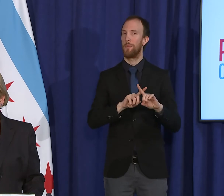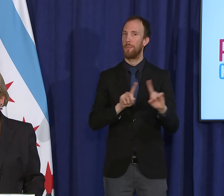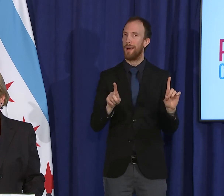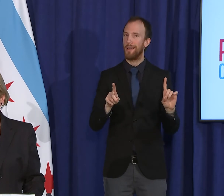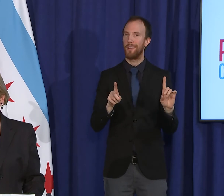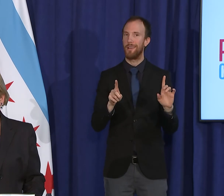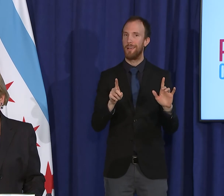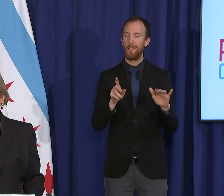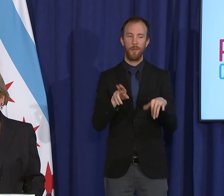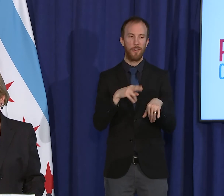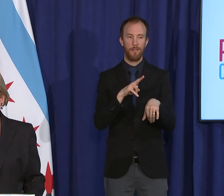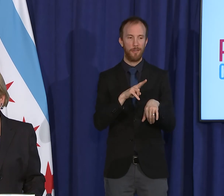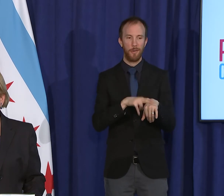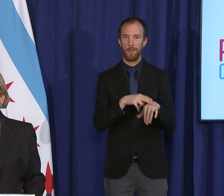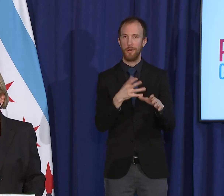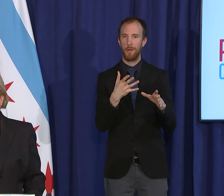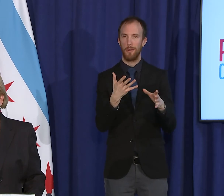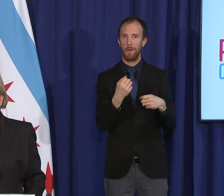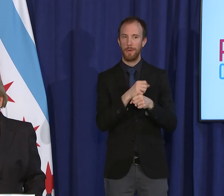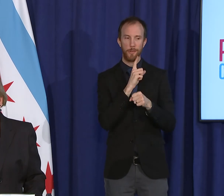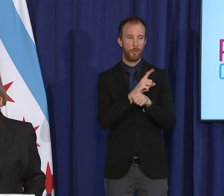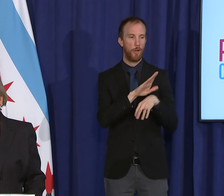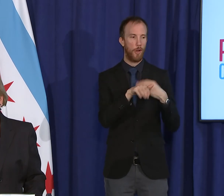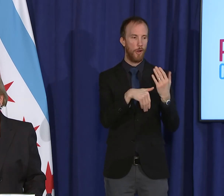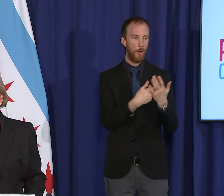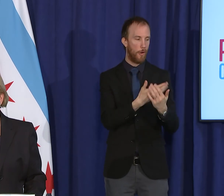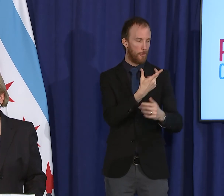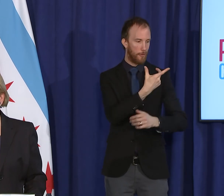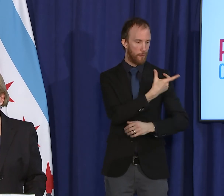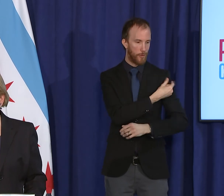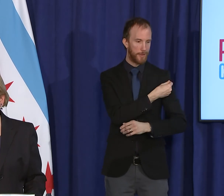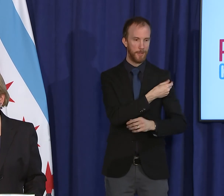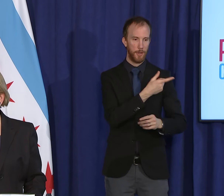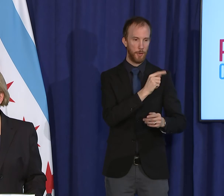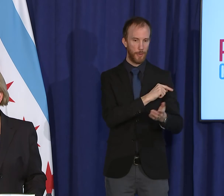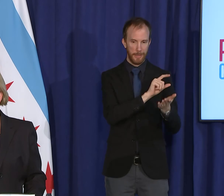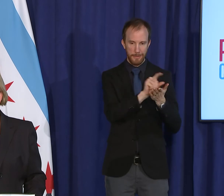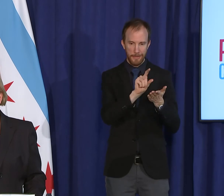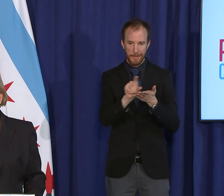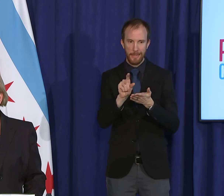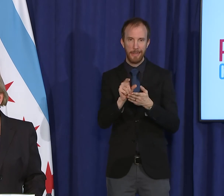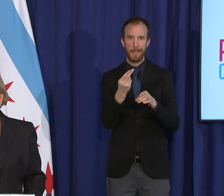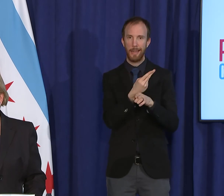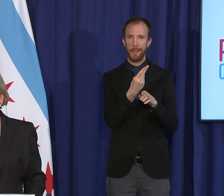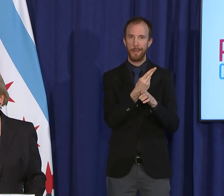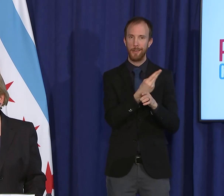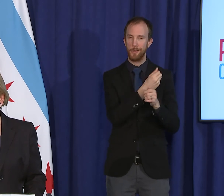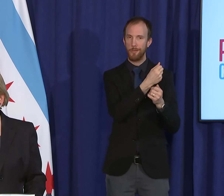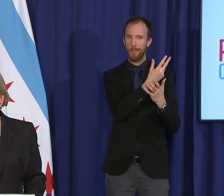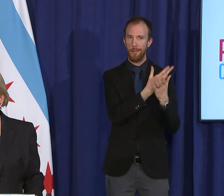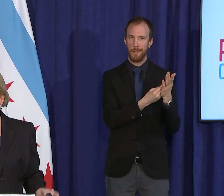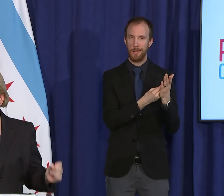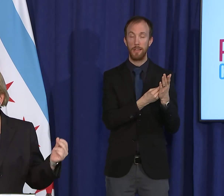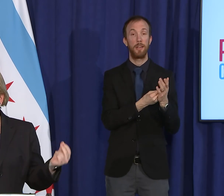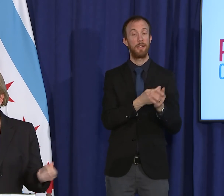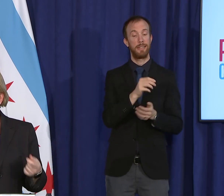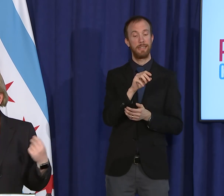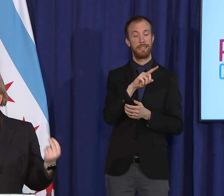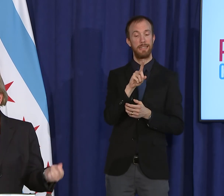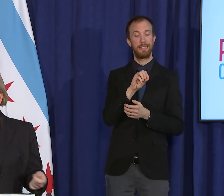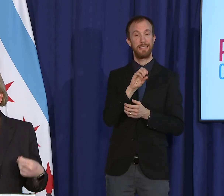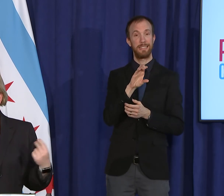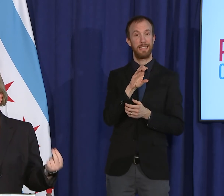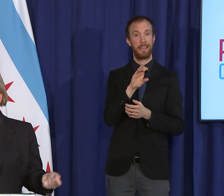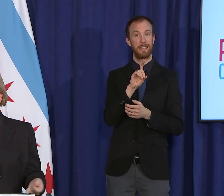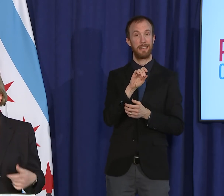that every appointment gets used. And we do have lots of plans related to wait lists. One of the reasons we like ZocDoc is that you're able to